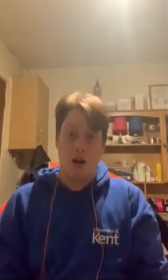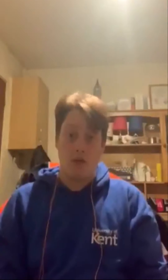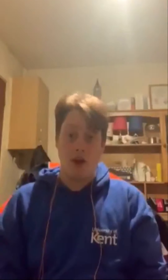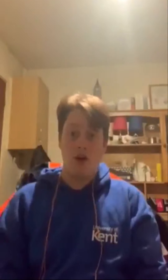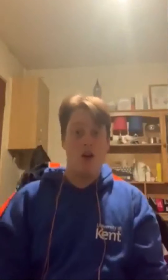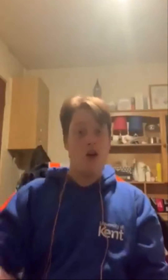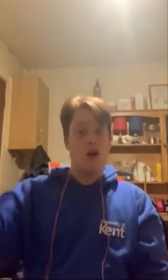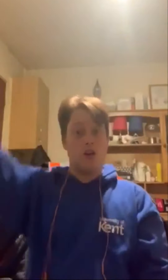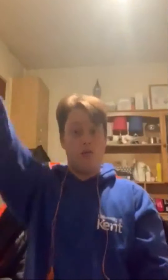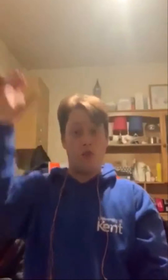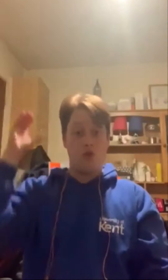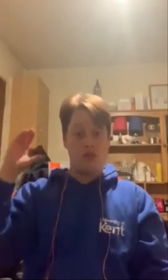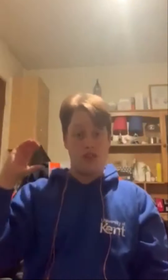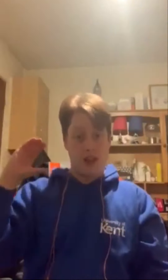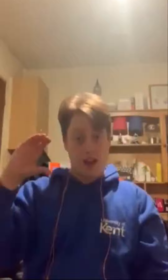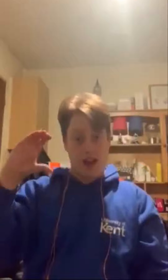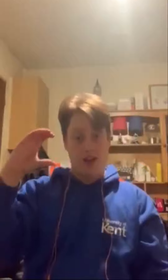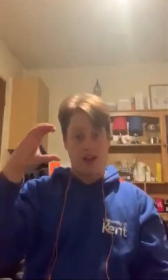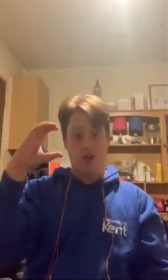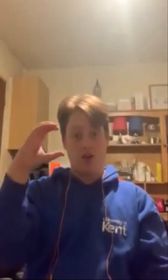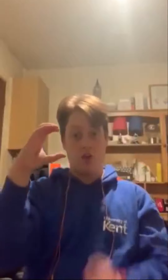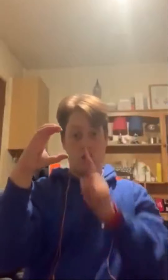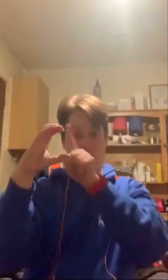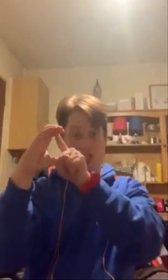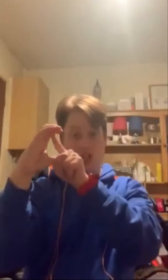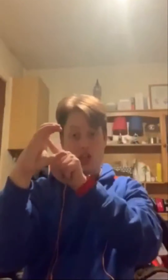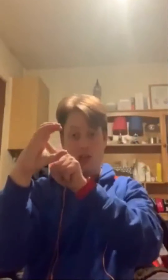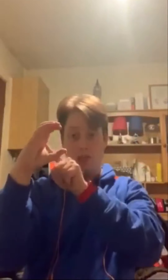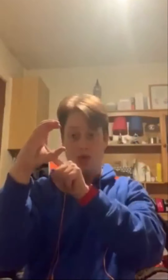Colombia, you put your hand out into a C shape